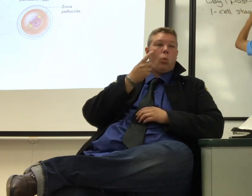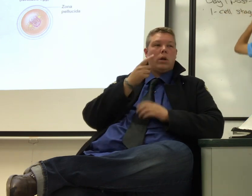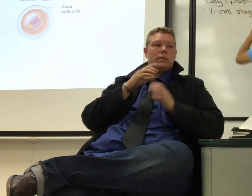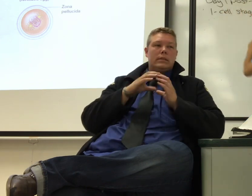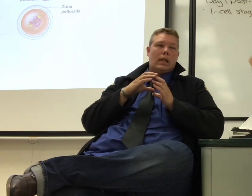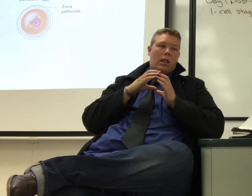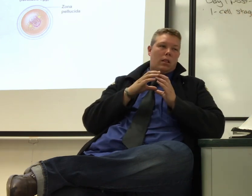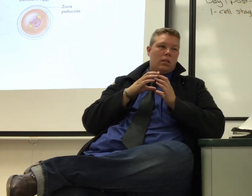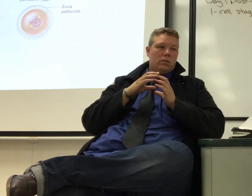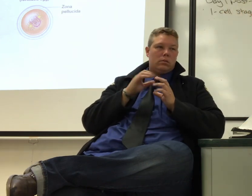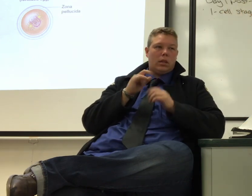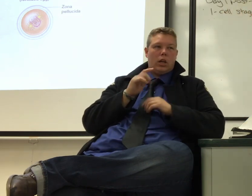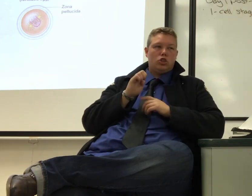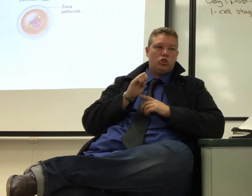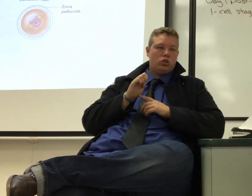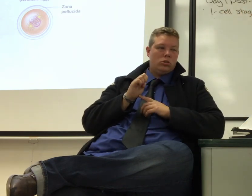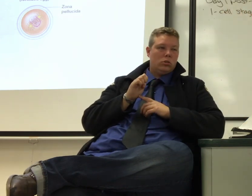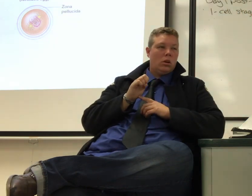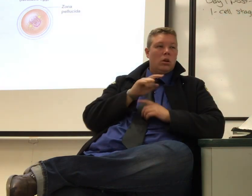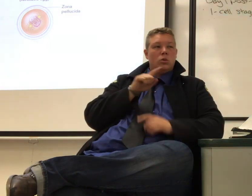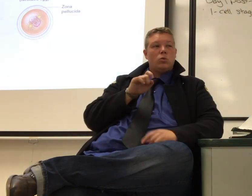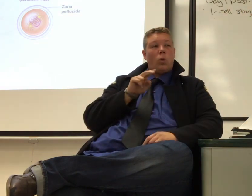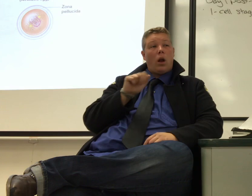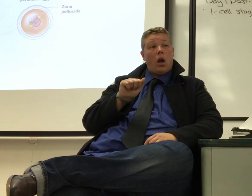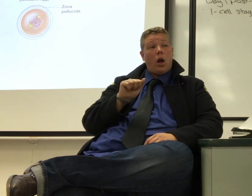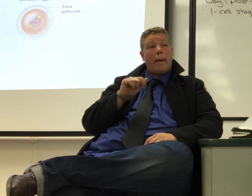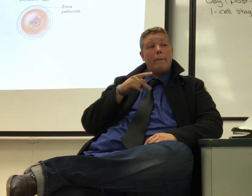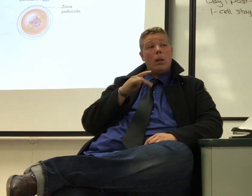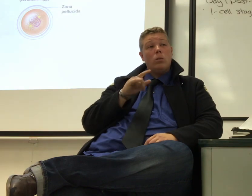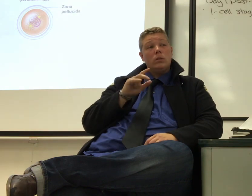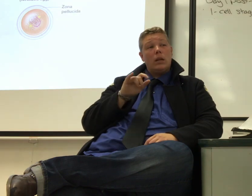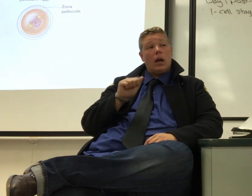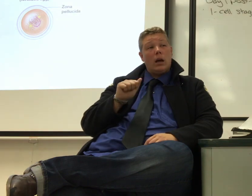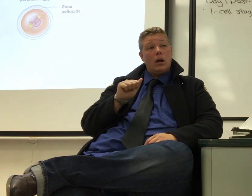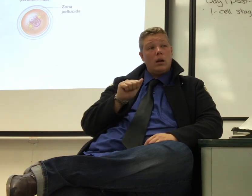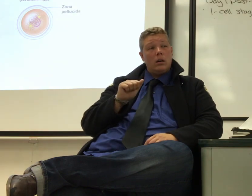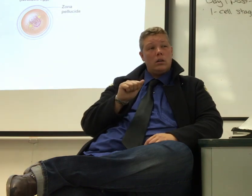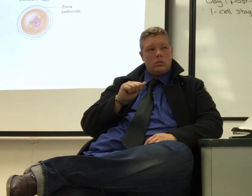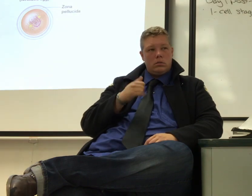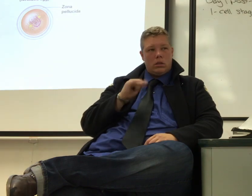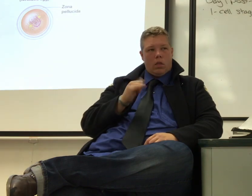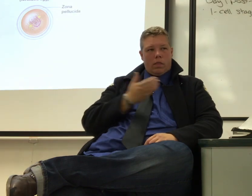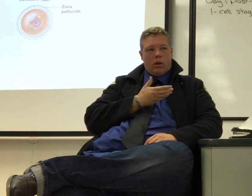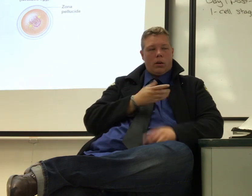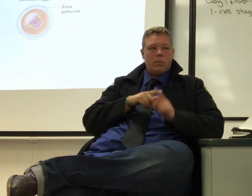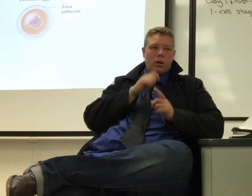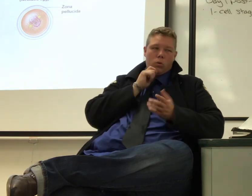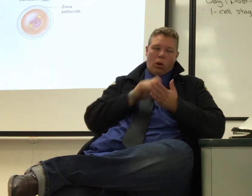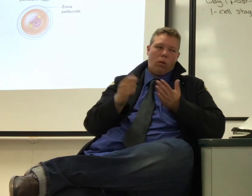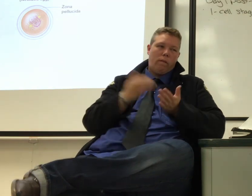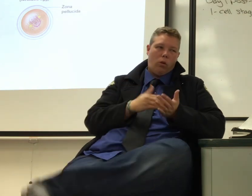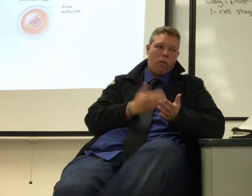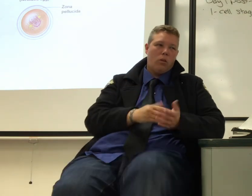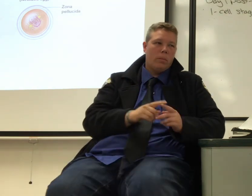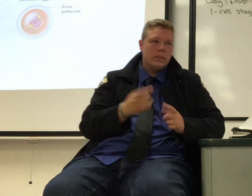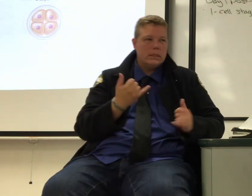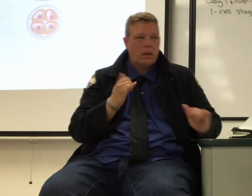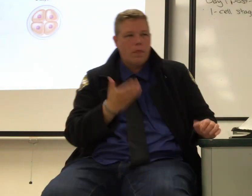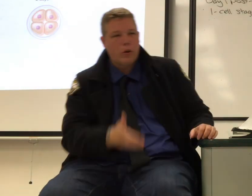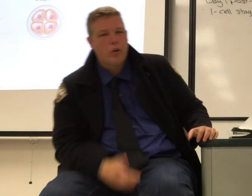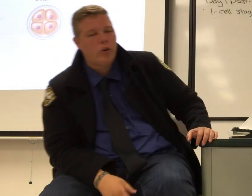stage. Zona pellucida is still there. I won't keep writing it. I just want you to to observe it's still there, because at some point it's going to go